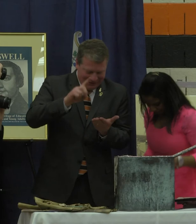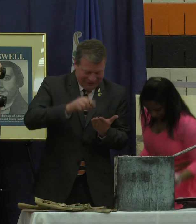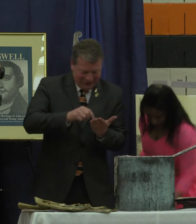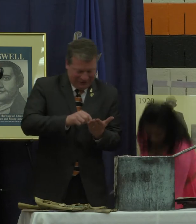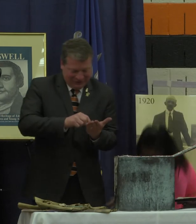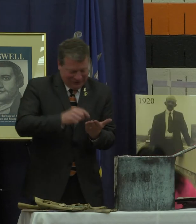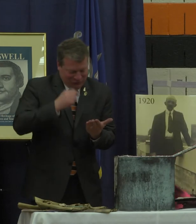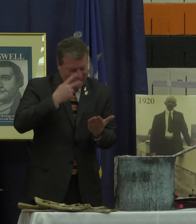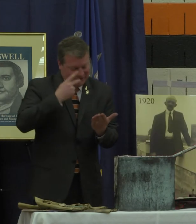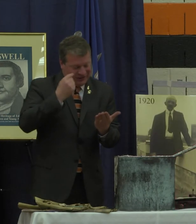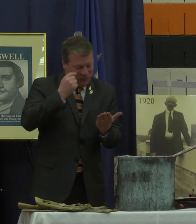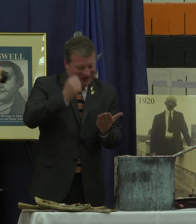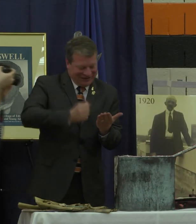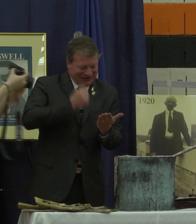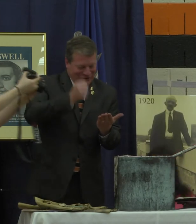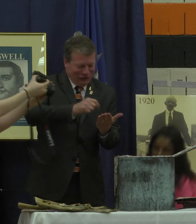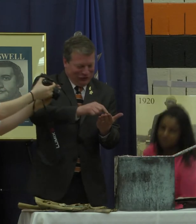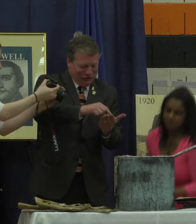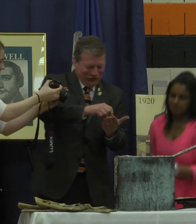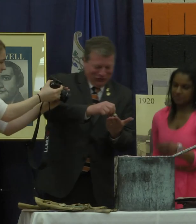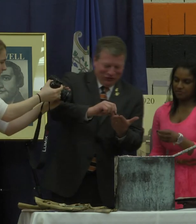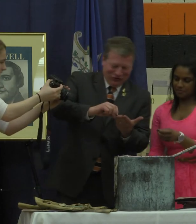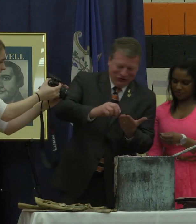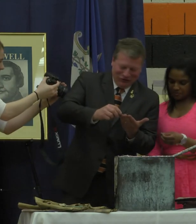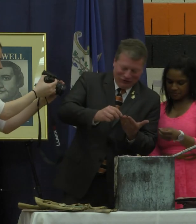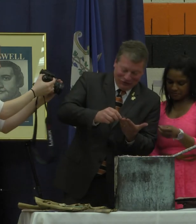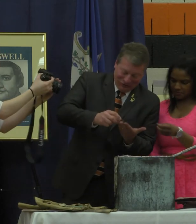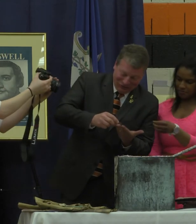A little bit rusted. I'm trying to see what the year is.